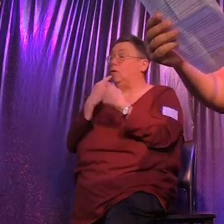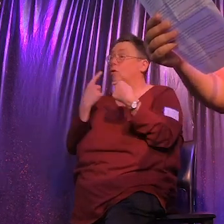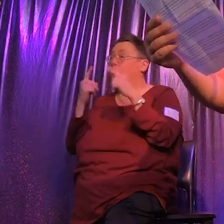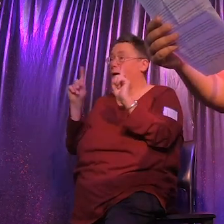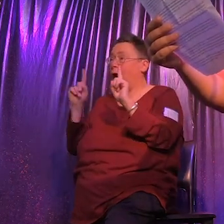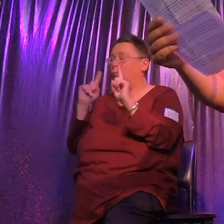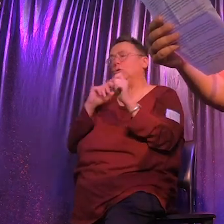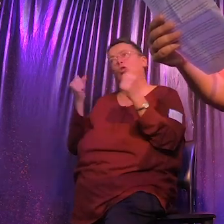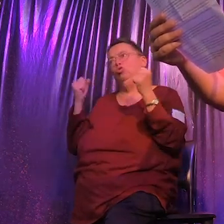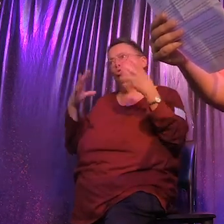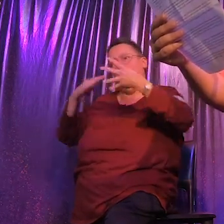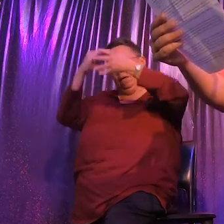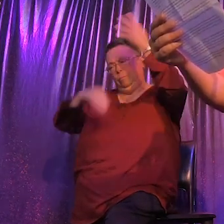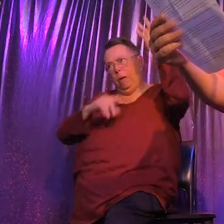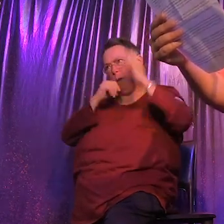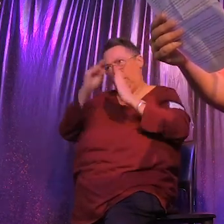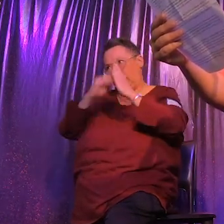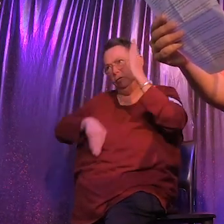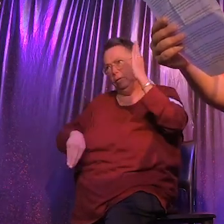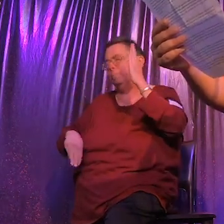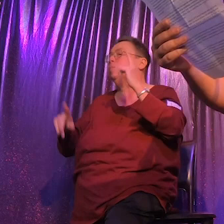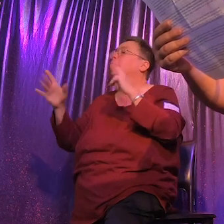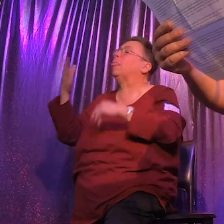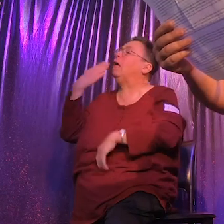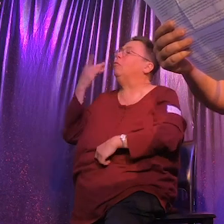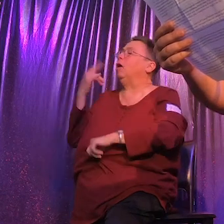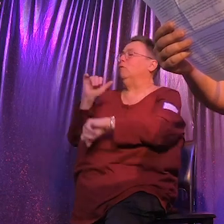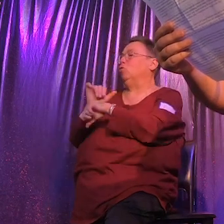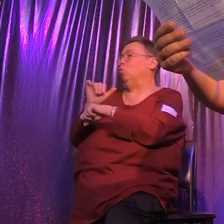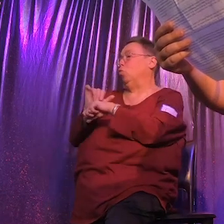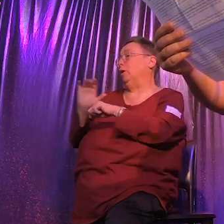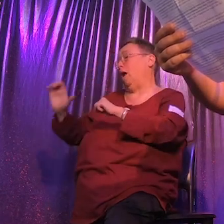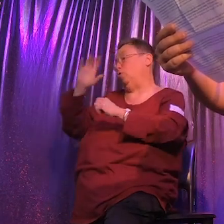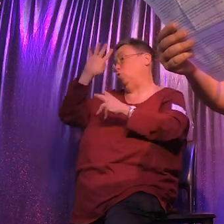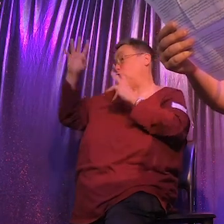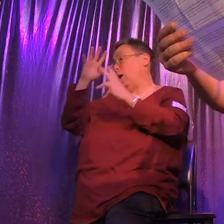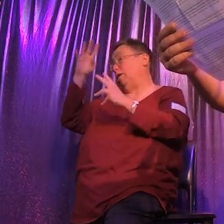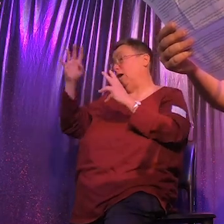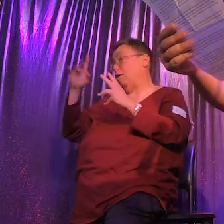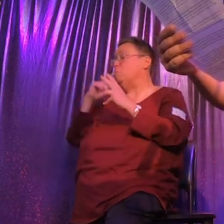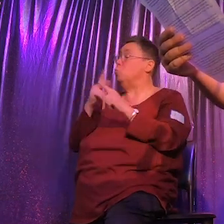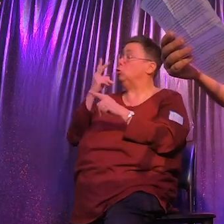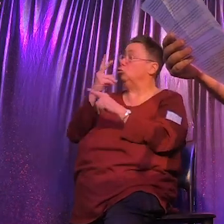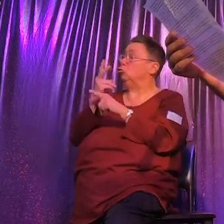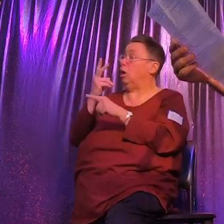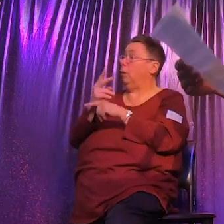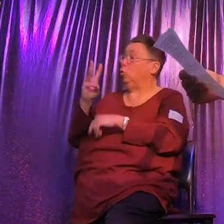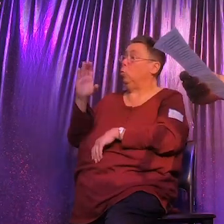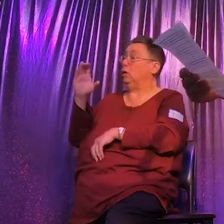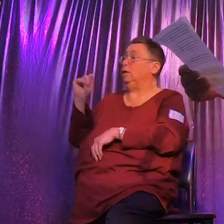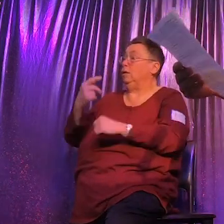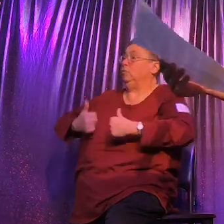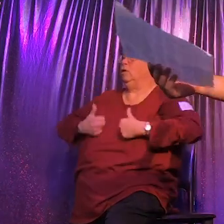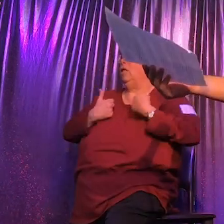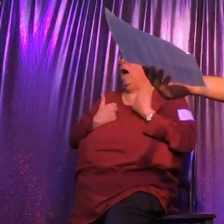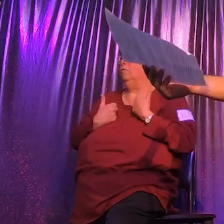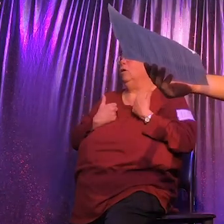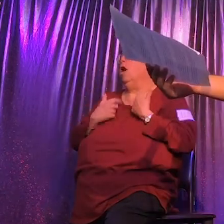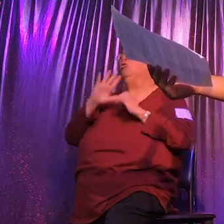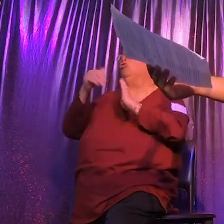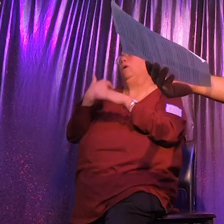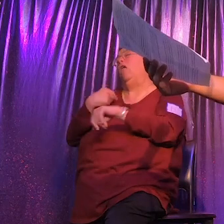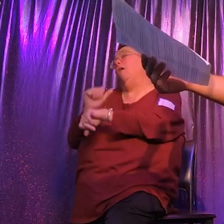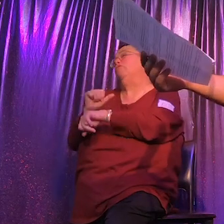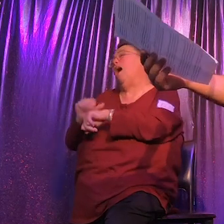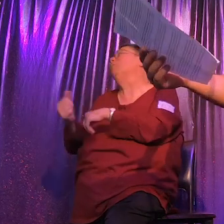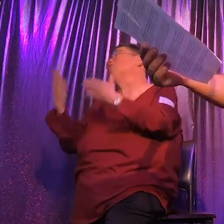are too many to list, and thank you for your work and creativity, which has kept Windy City Times alive so that we could all have